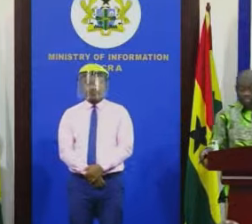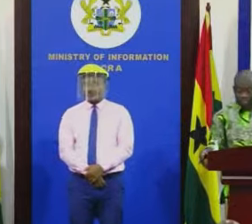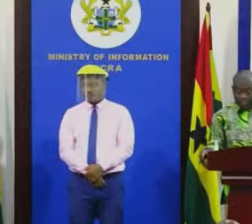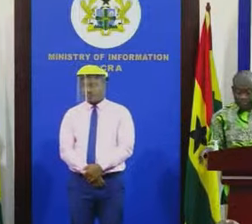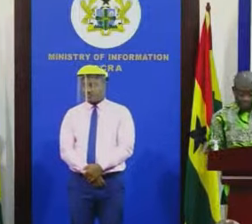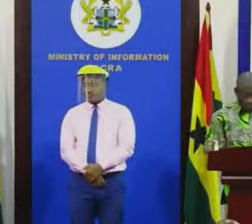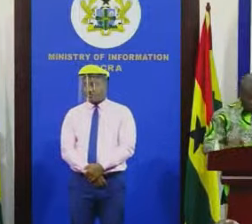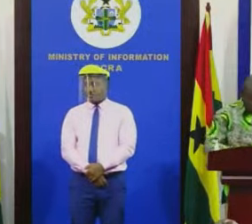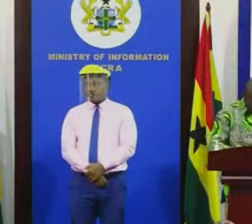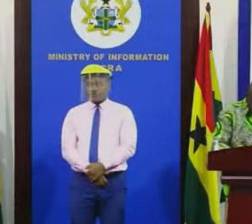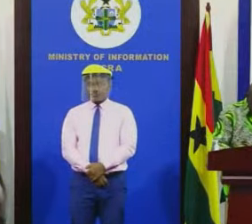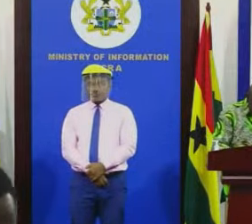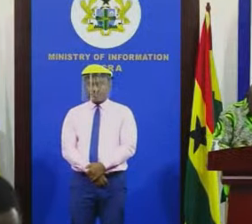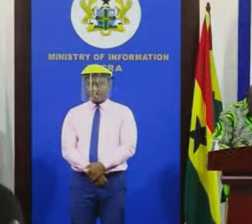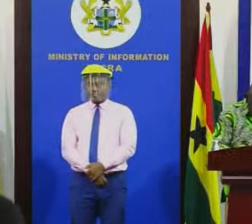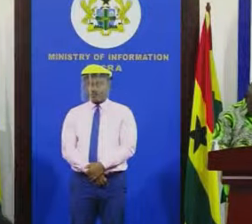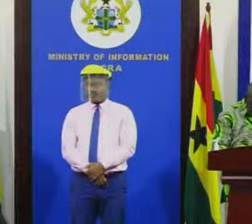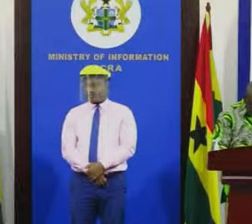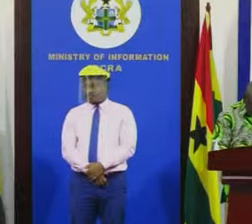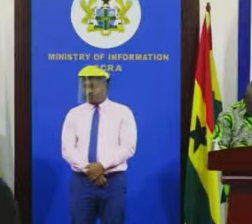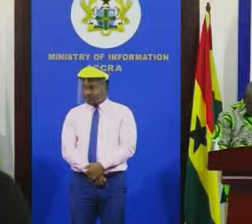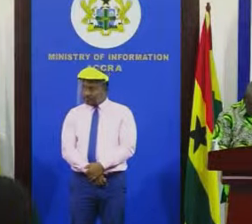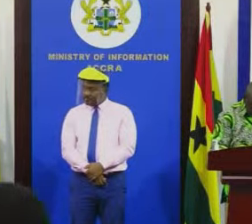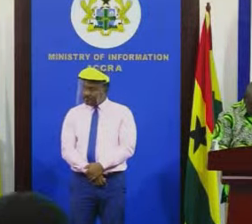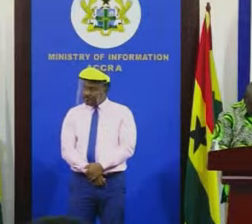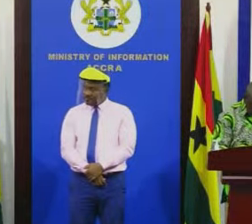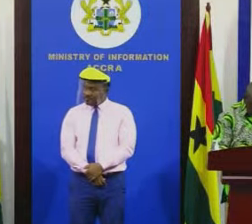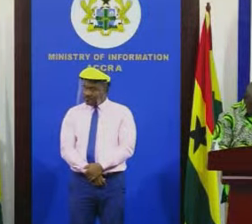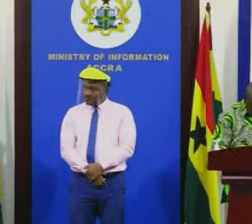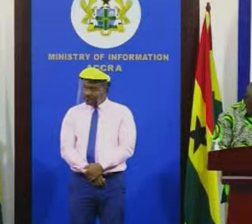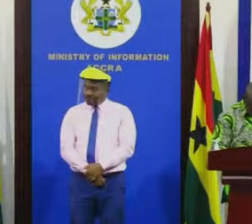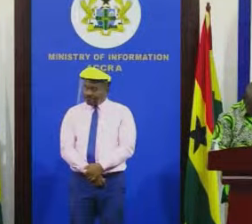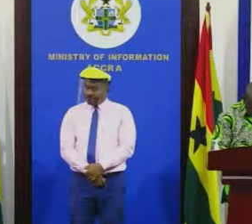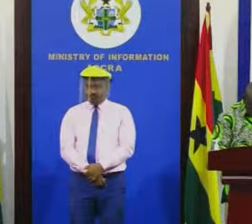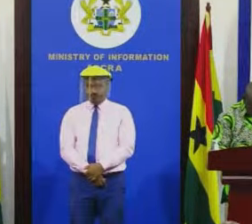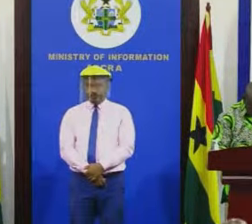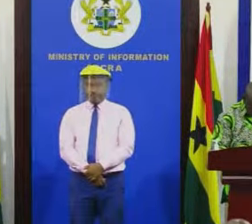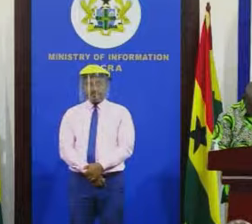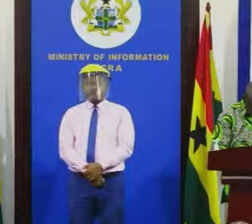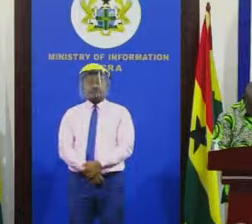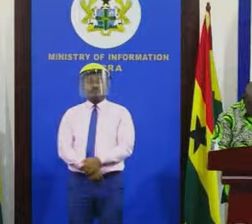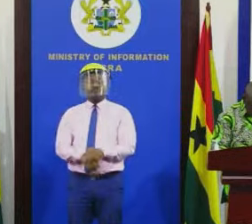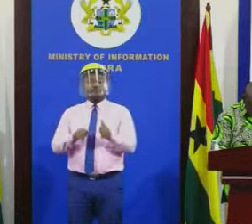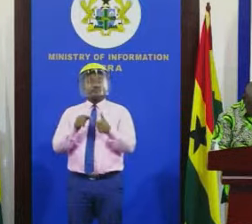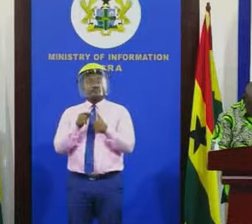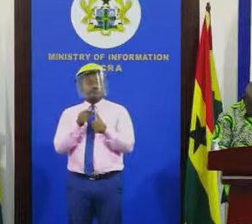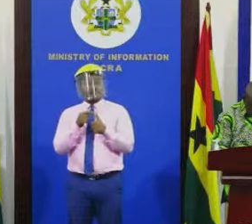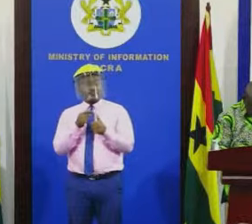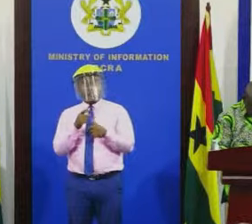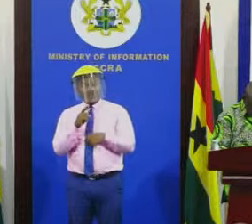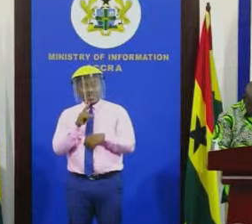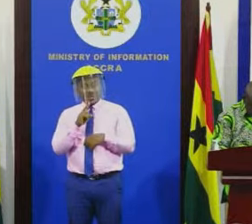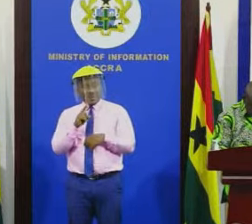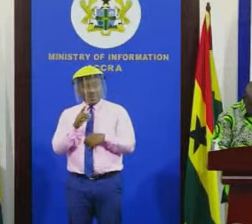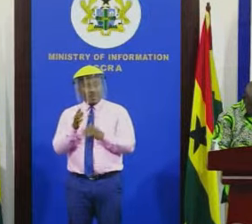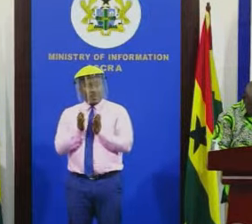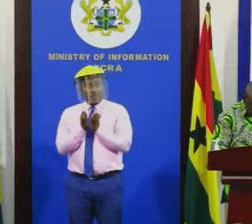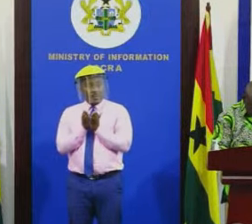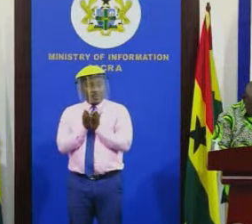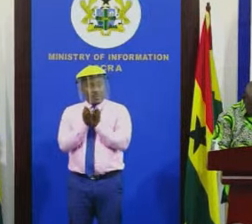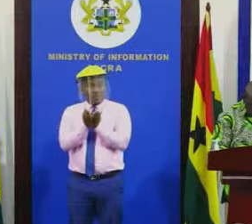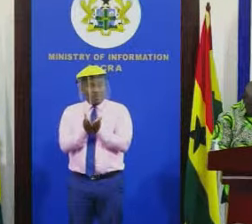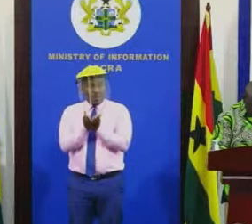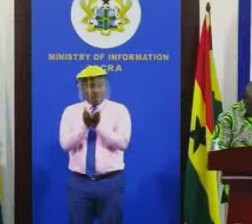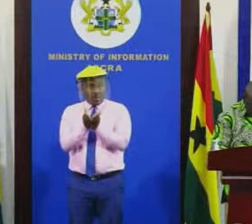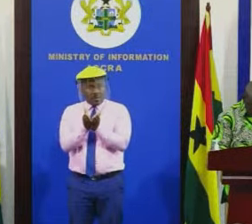yes, we'll start with my friend from Joy. Yes, in terms of vessels for